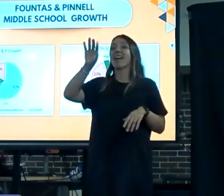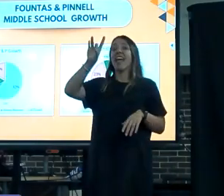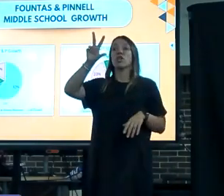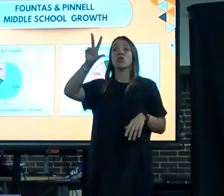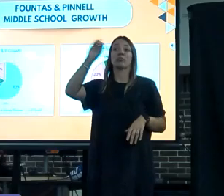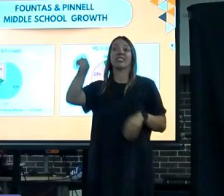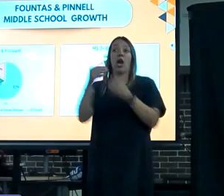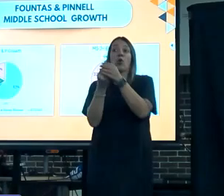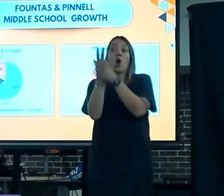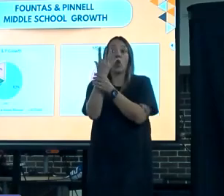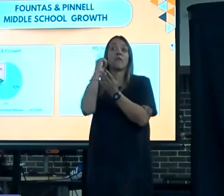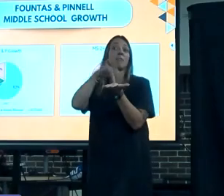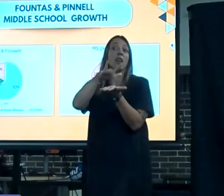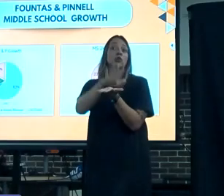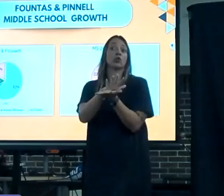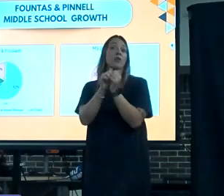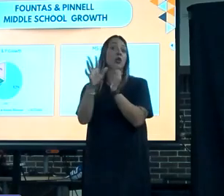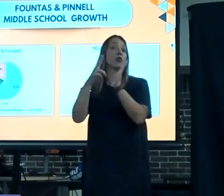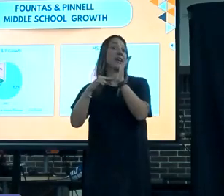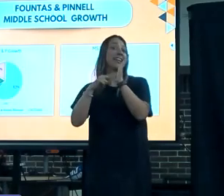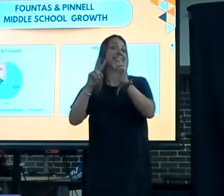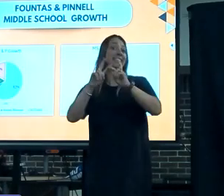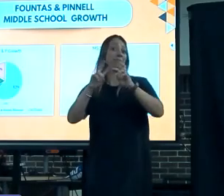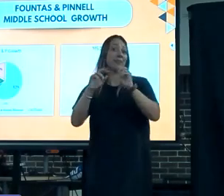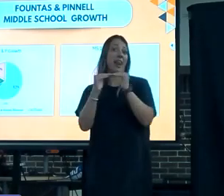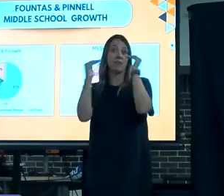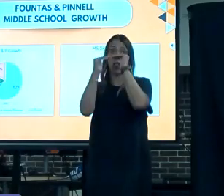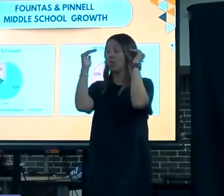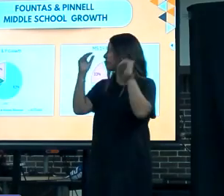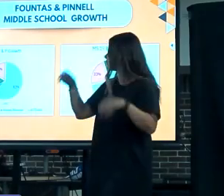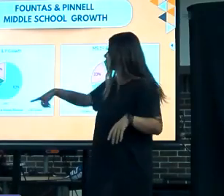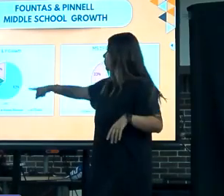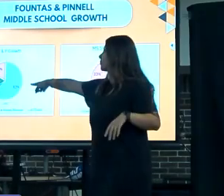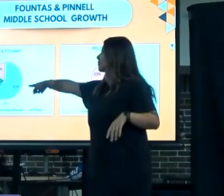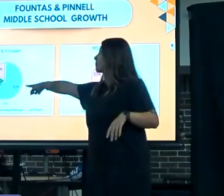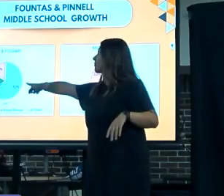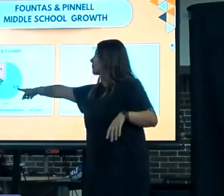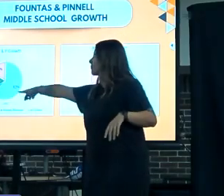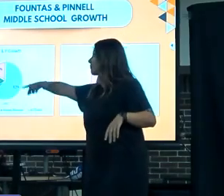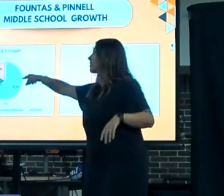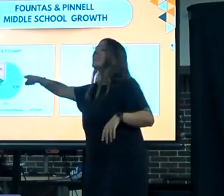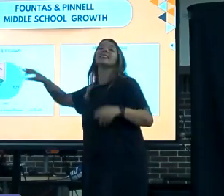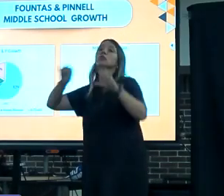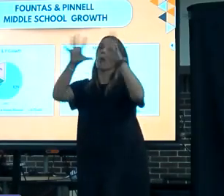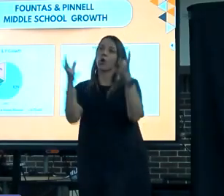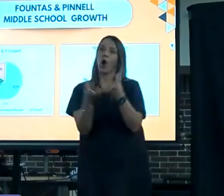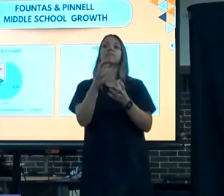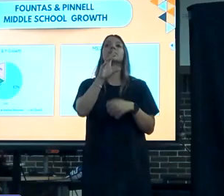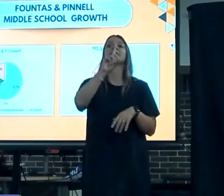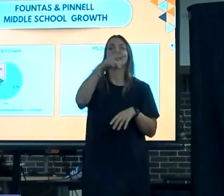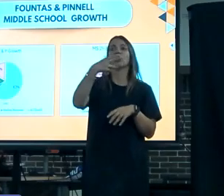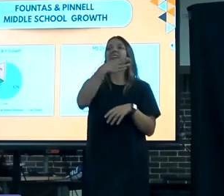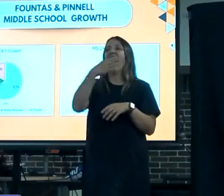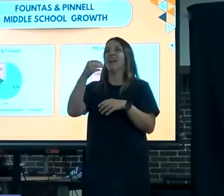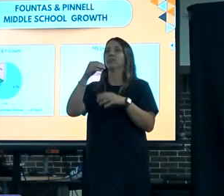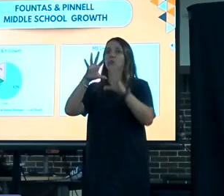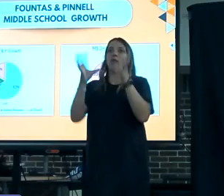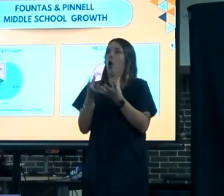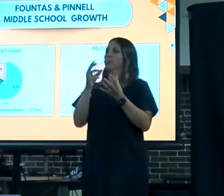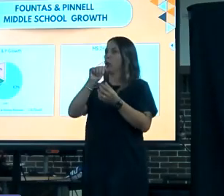of reading above. And then 83% showed that they had growth in their reading level. So again,